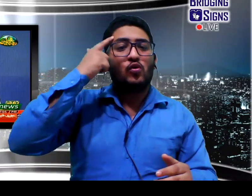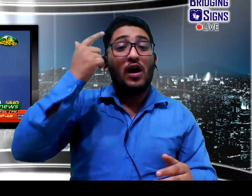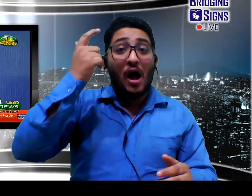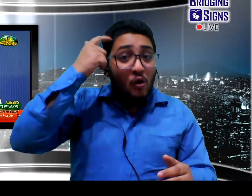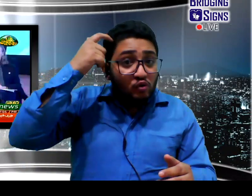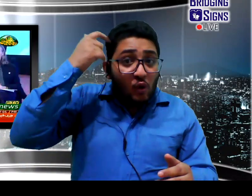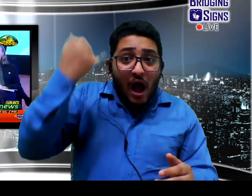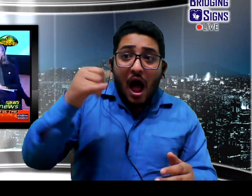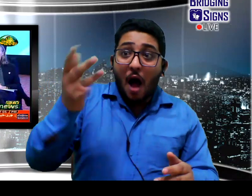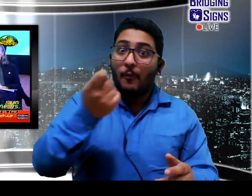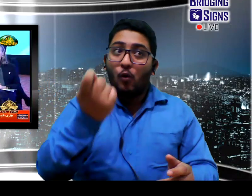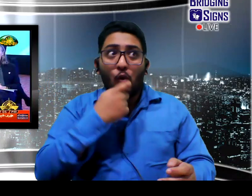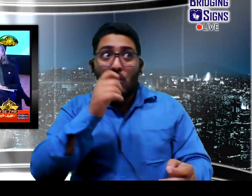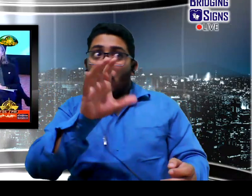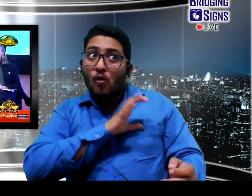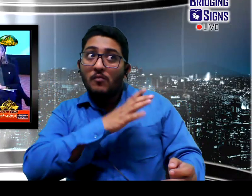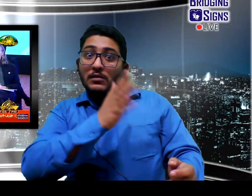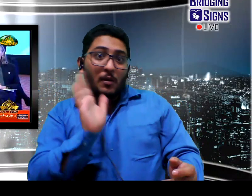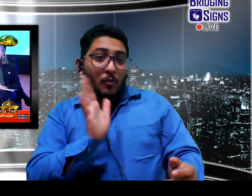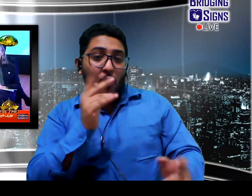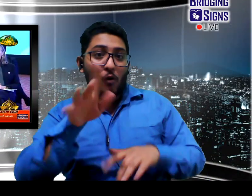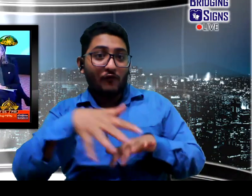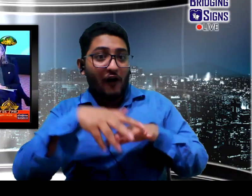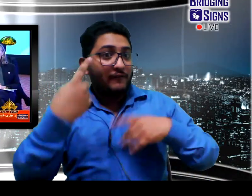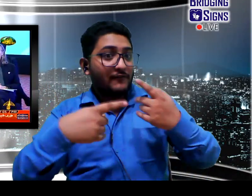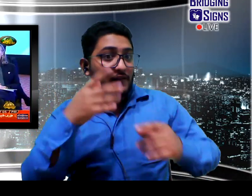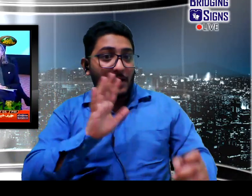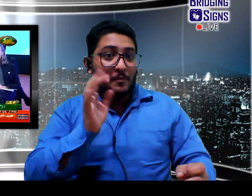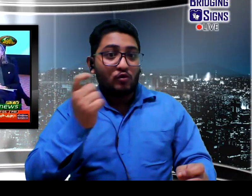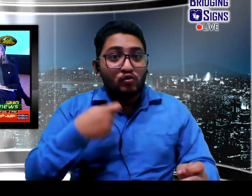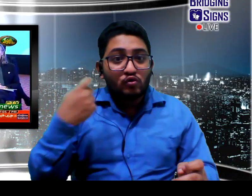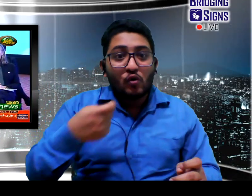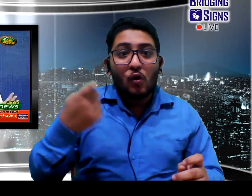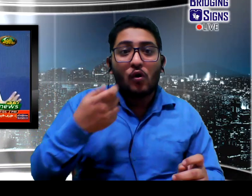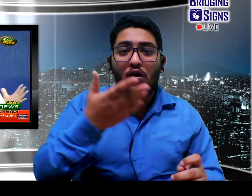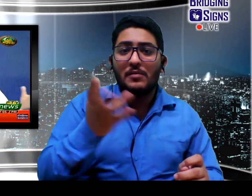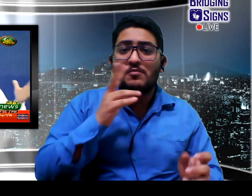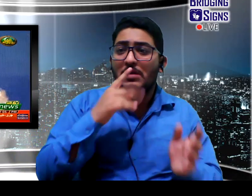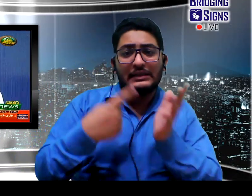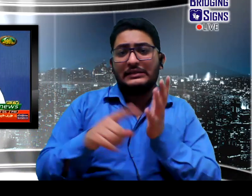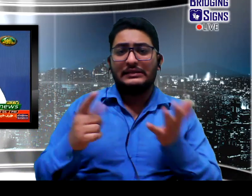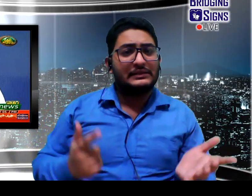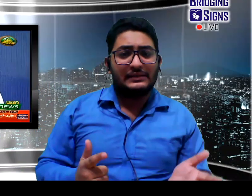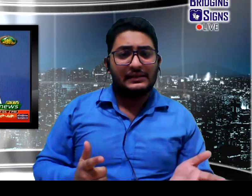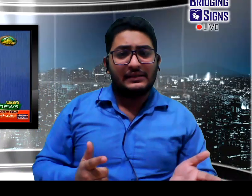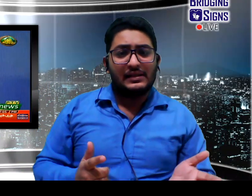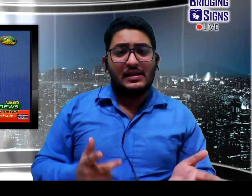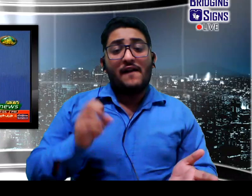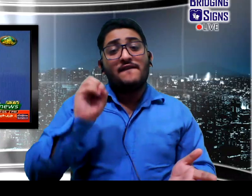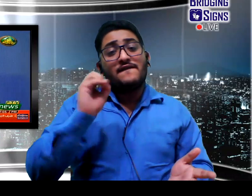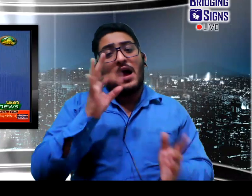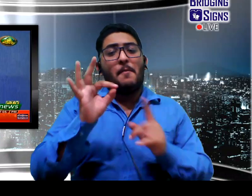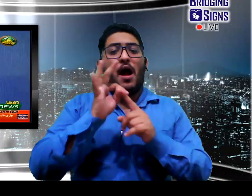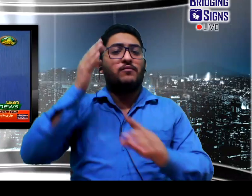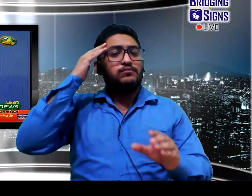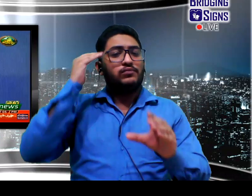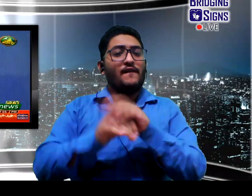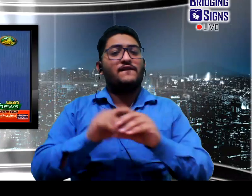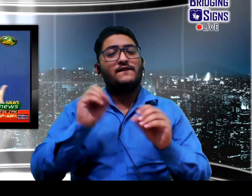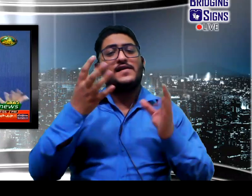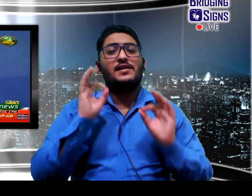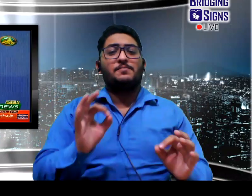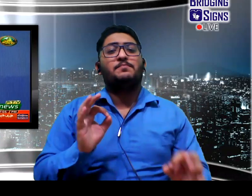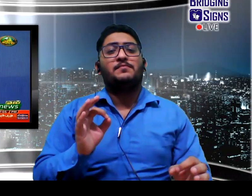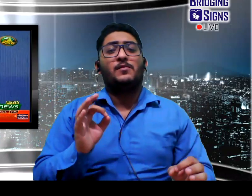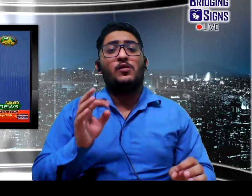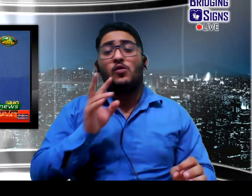suffered. And actually that mindset persisted even to this day. Amongst the bureaucracy, among